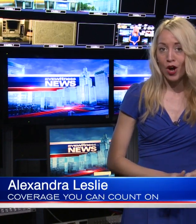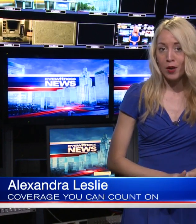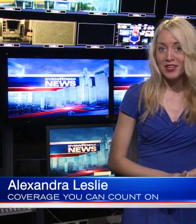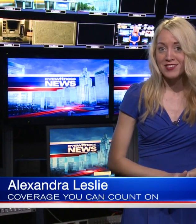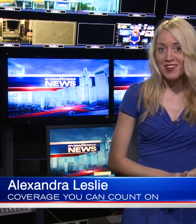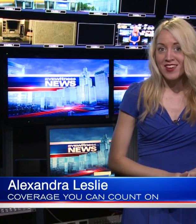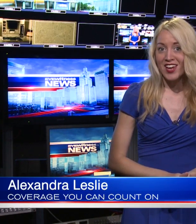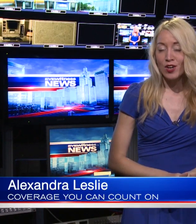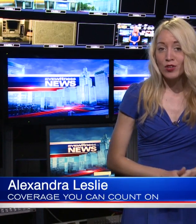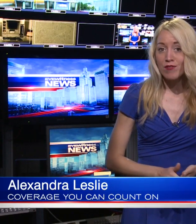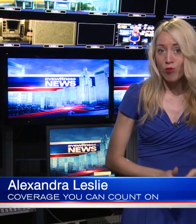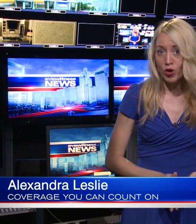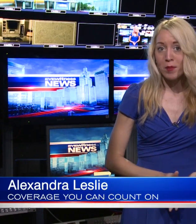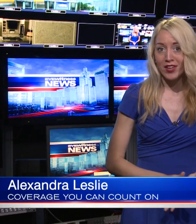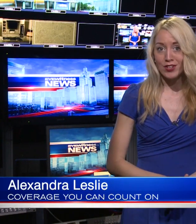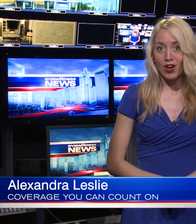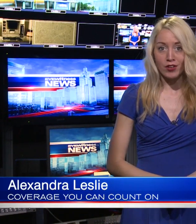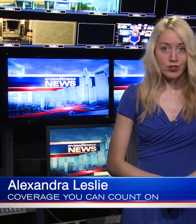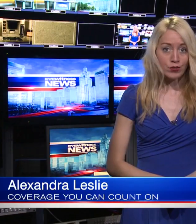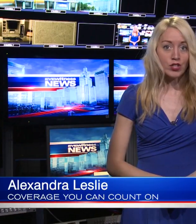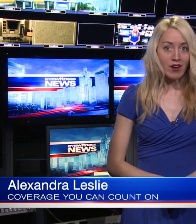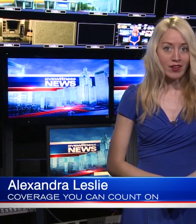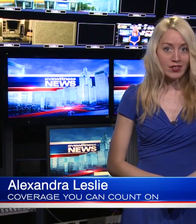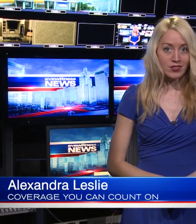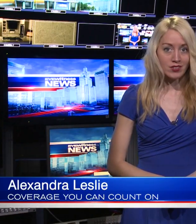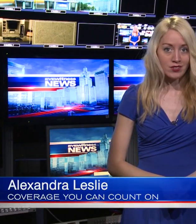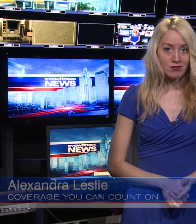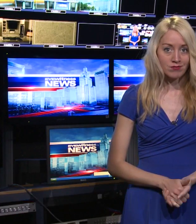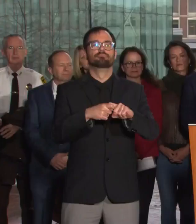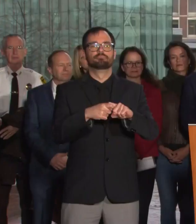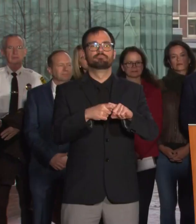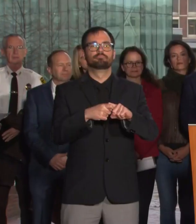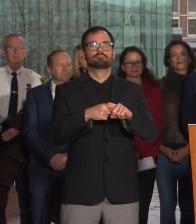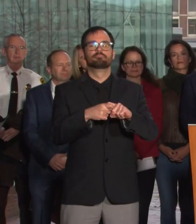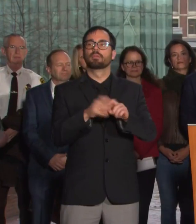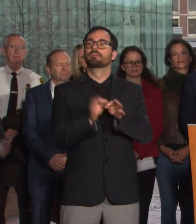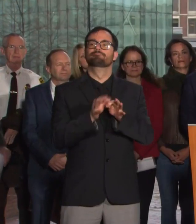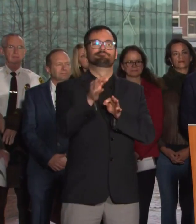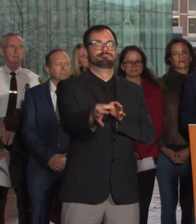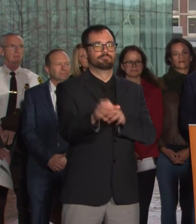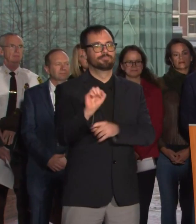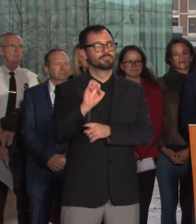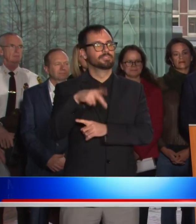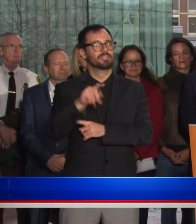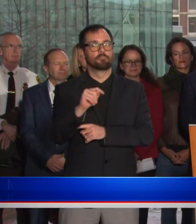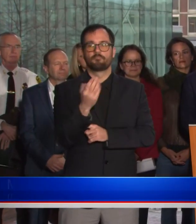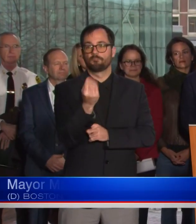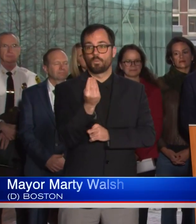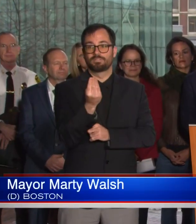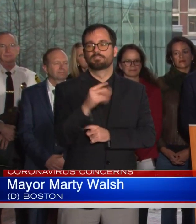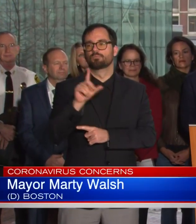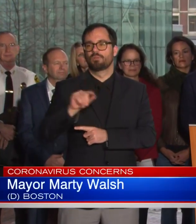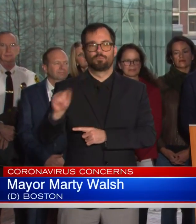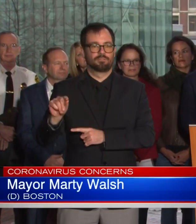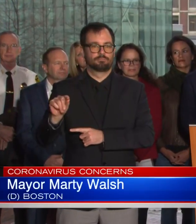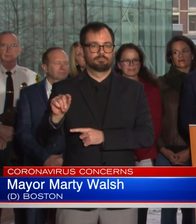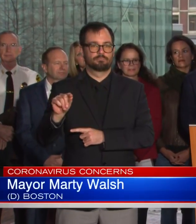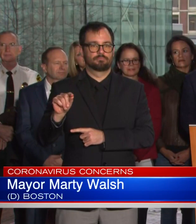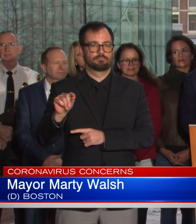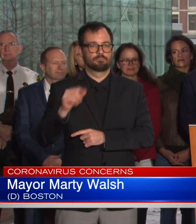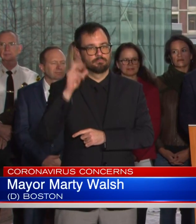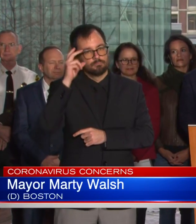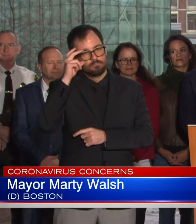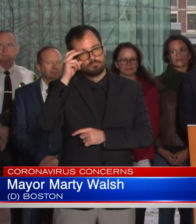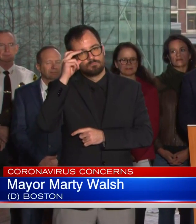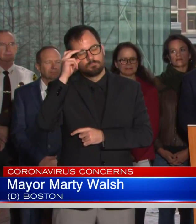regional economies and nearly 40 million dollars for charities. Our expectation, and it's an expectation and